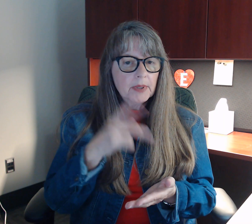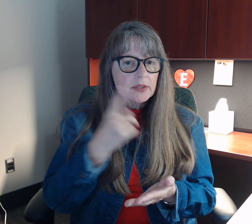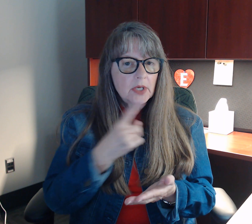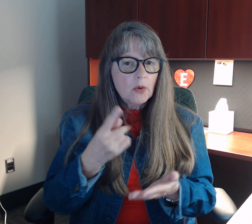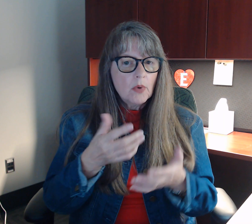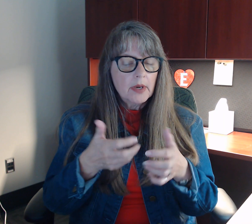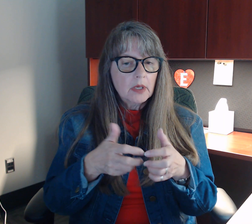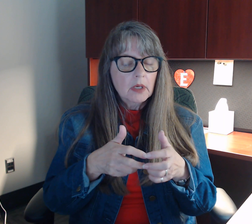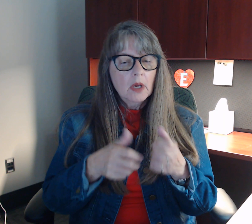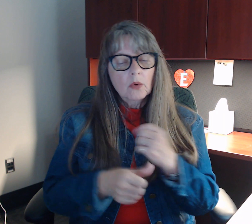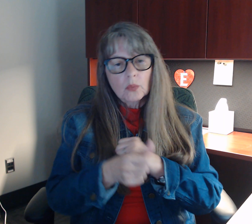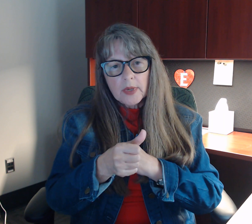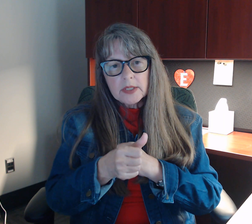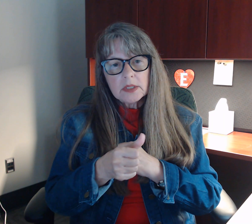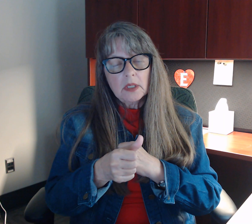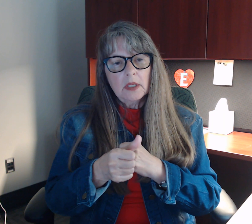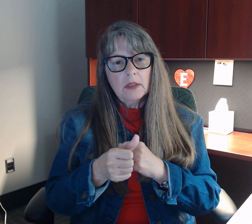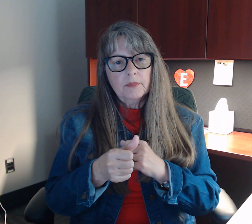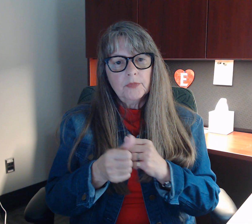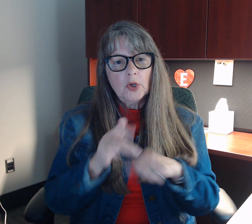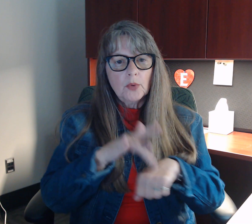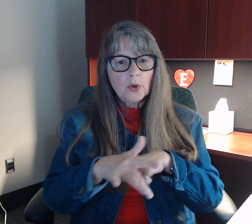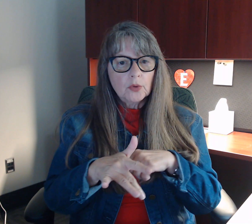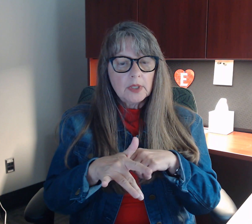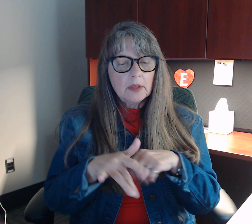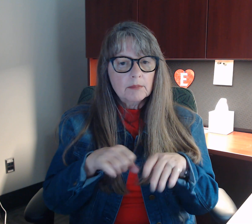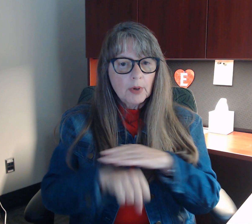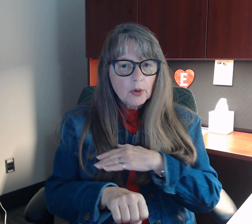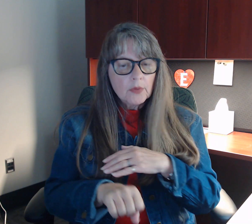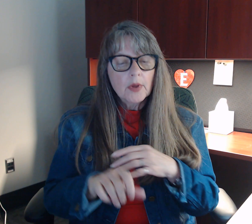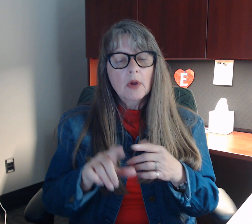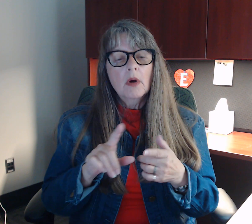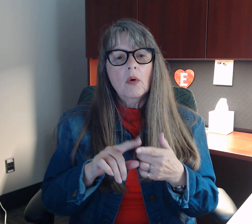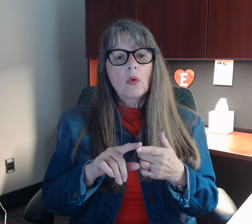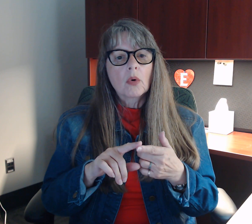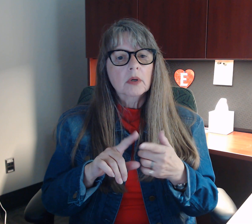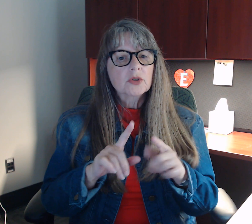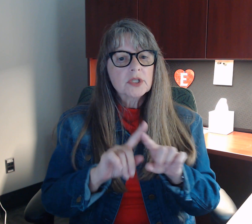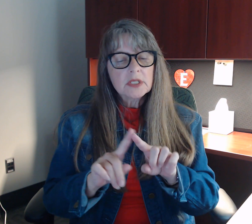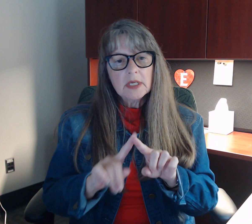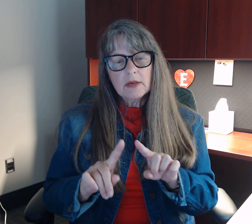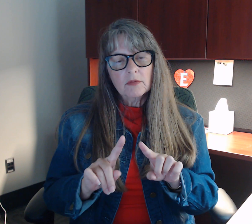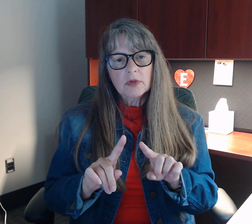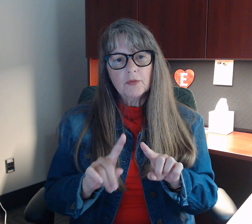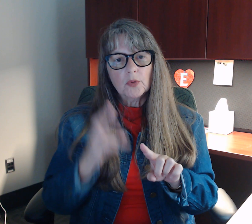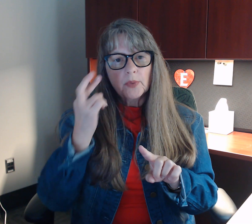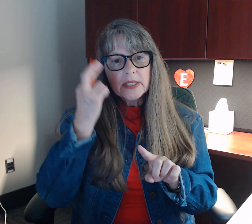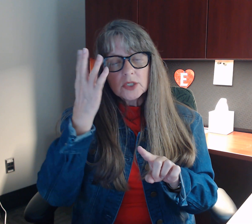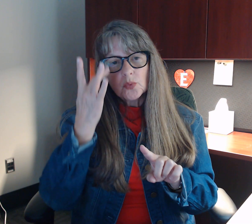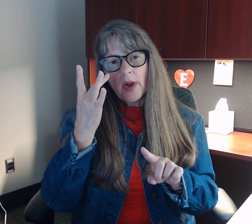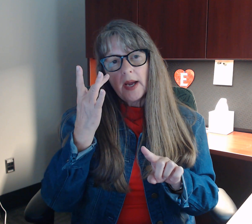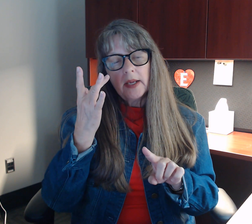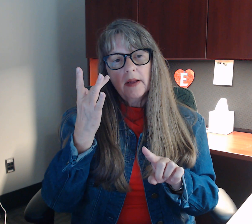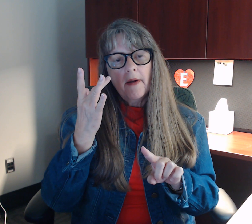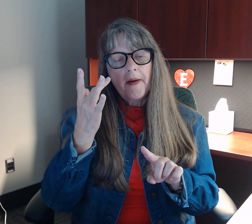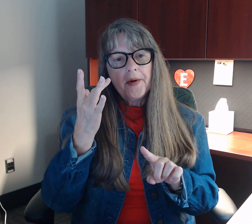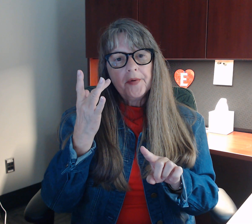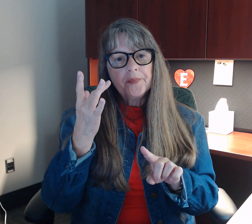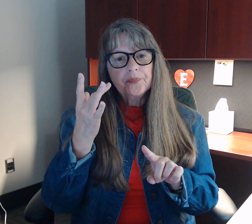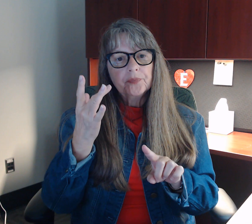they don't want to risk, an early birth, or just different reasons why you're